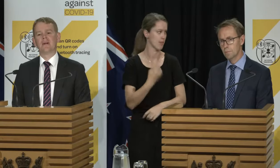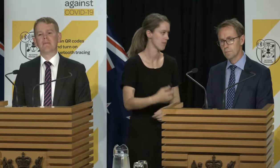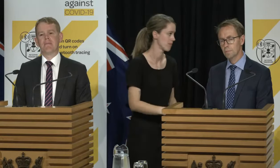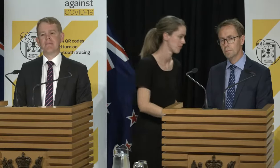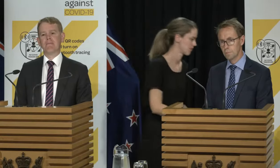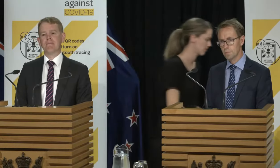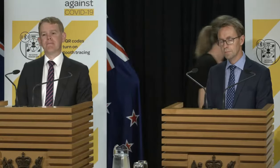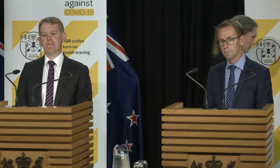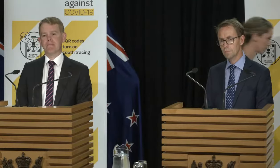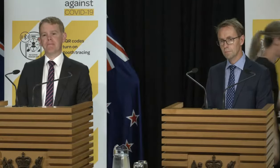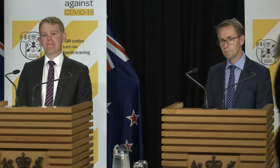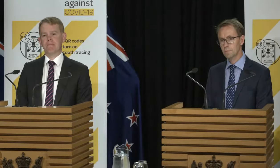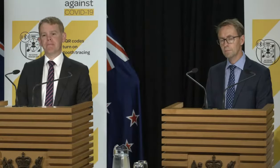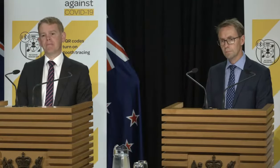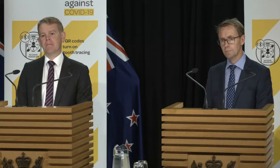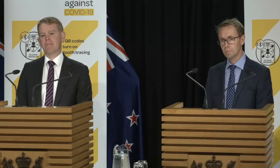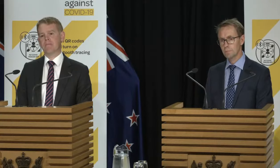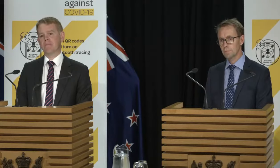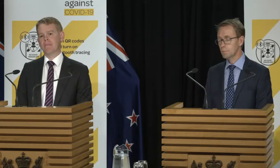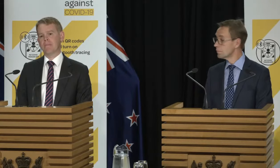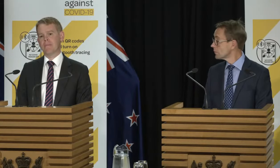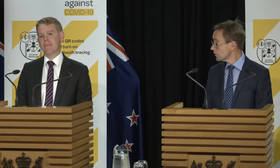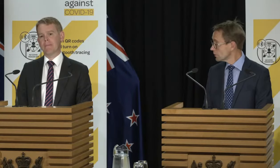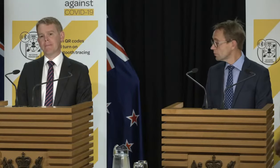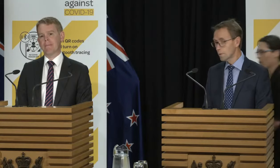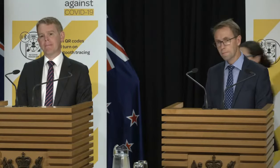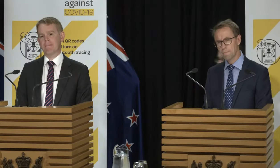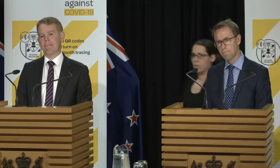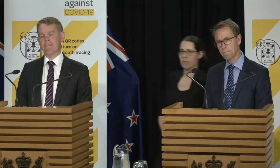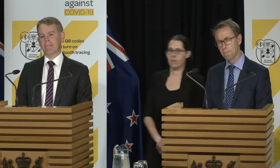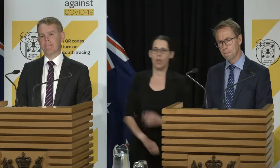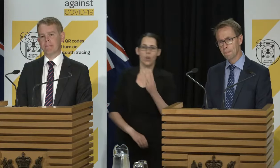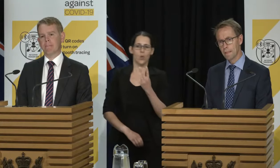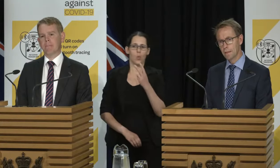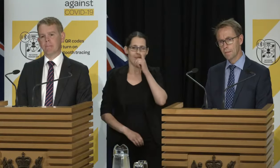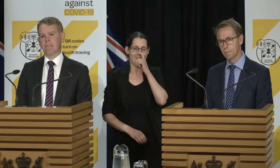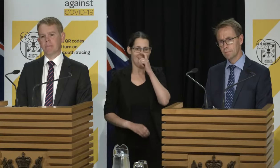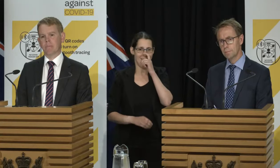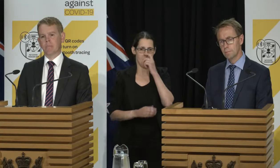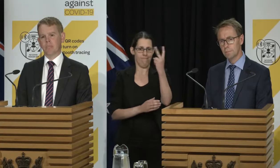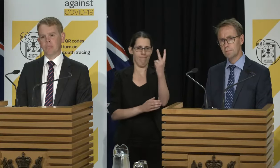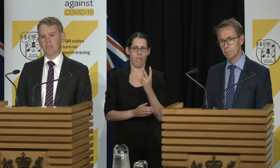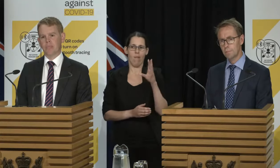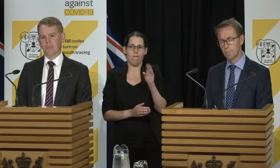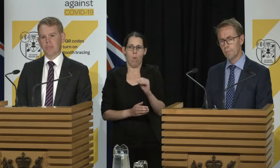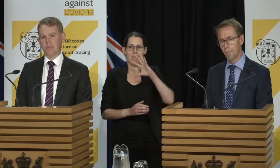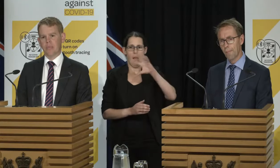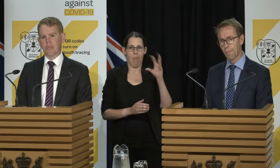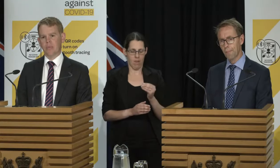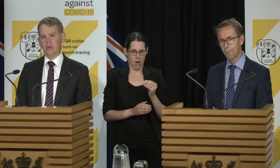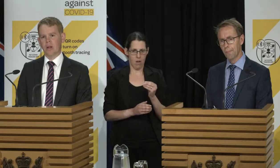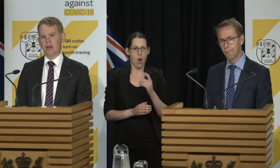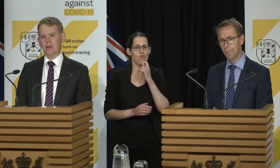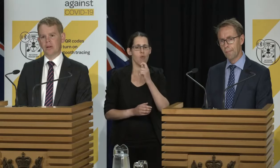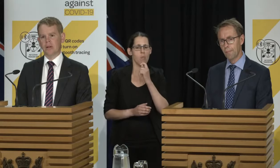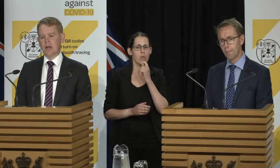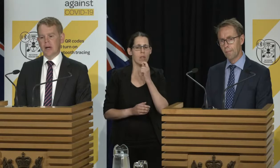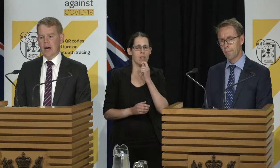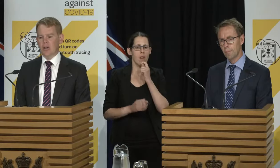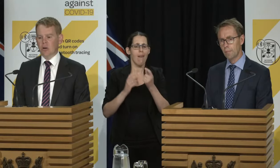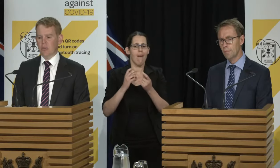Sisters who came in from South Africa reported being bundled onto a bus with people from other different high-risk countries. Why